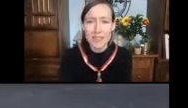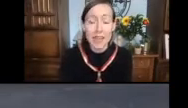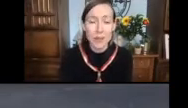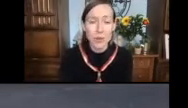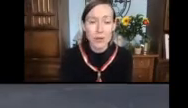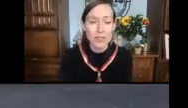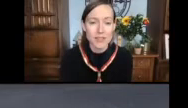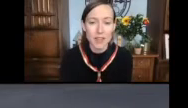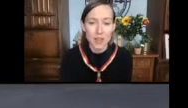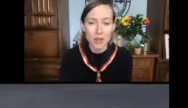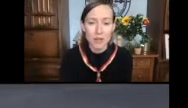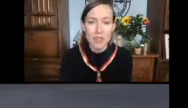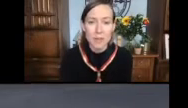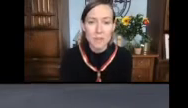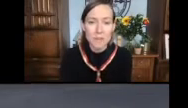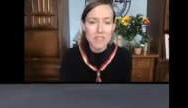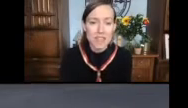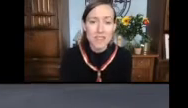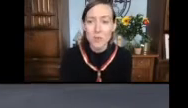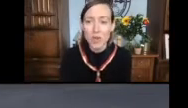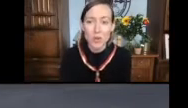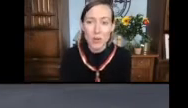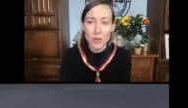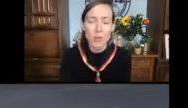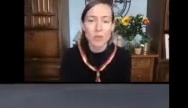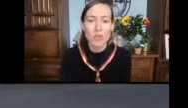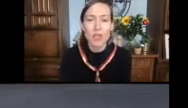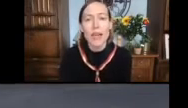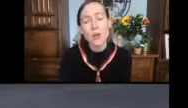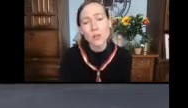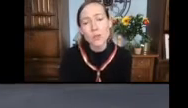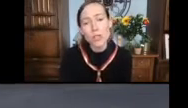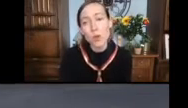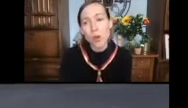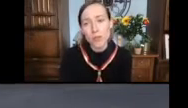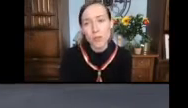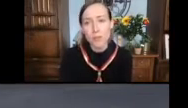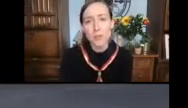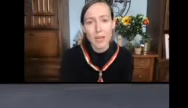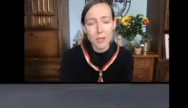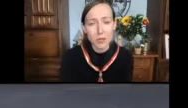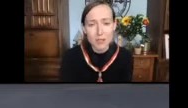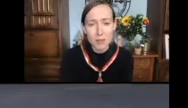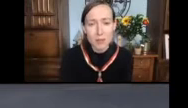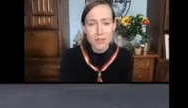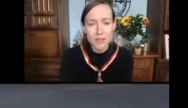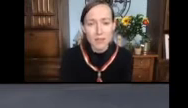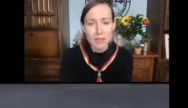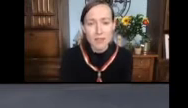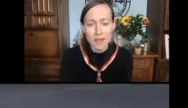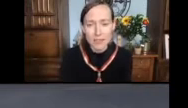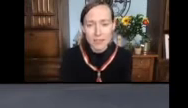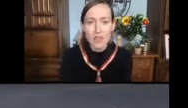basic categories that I thought of, the things that we talk about the most. And I won't teach you all of them, but I included them in